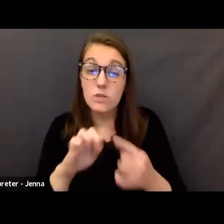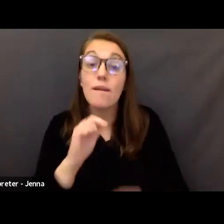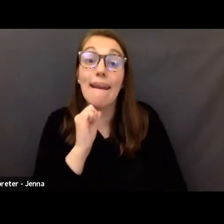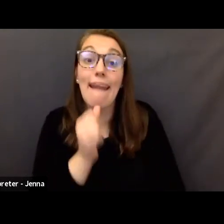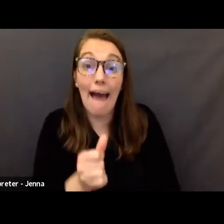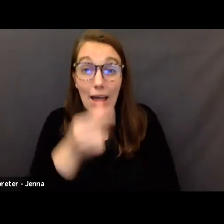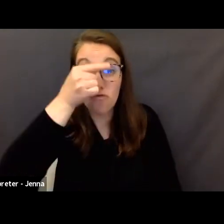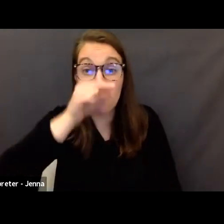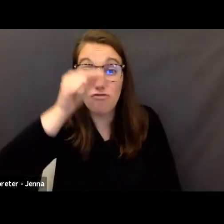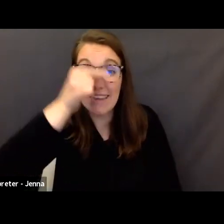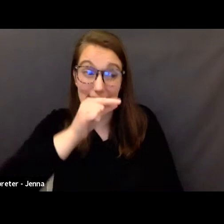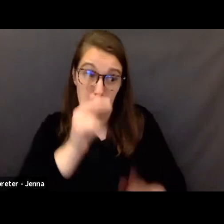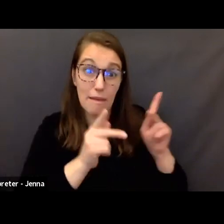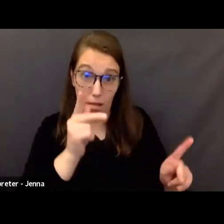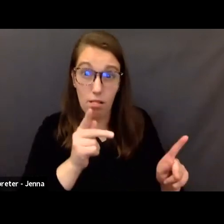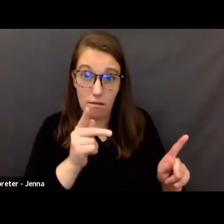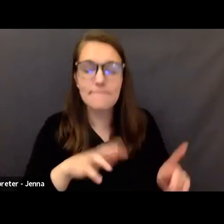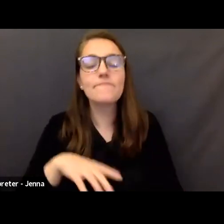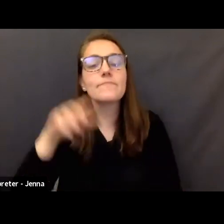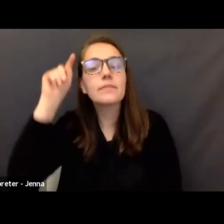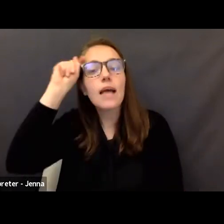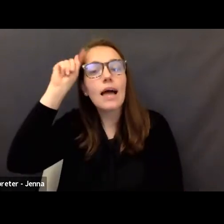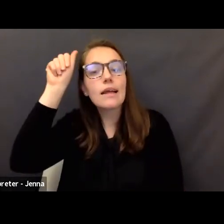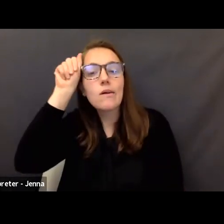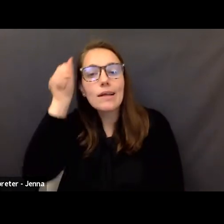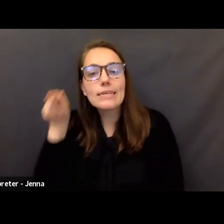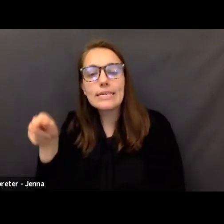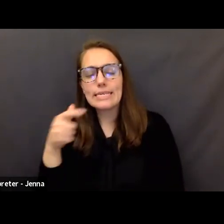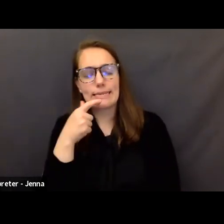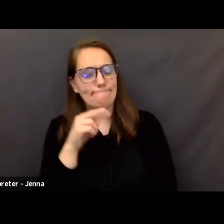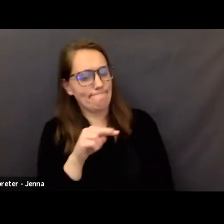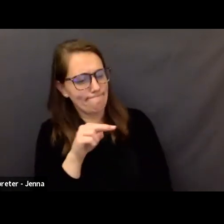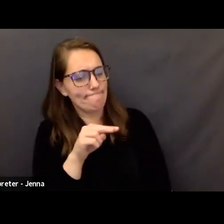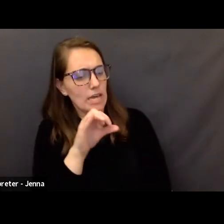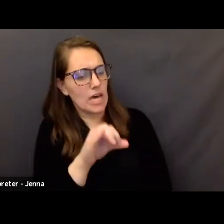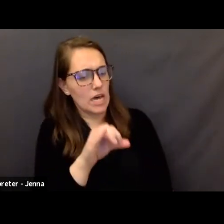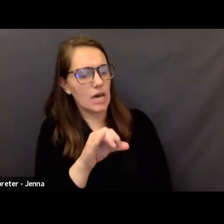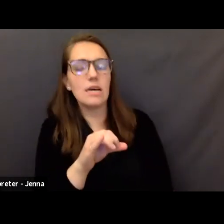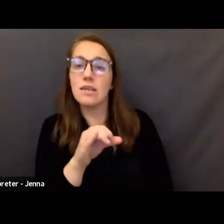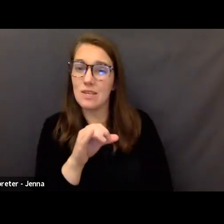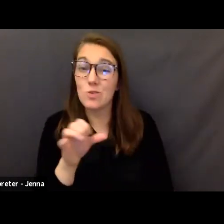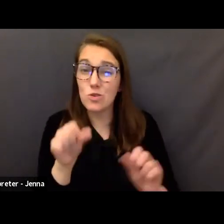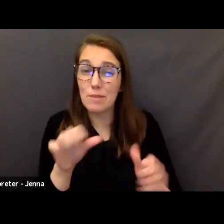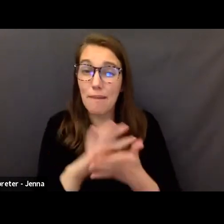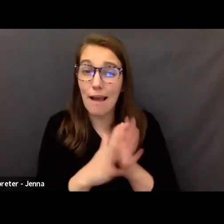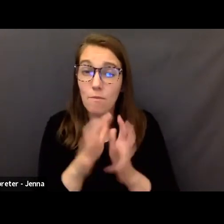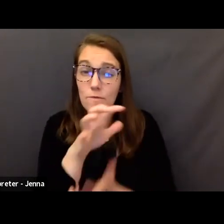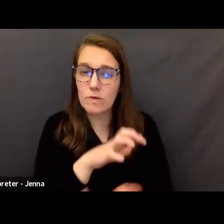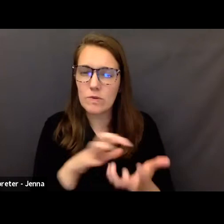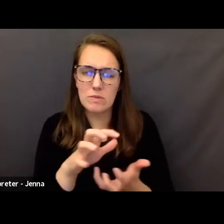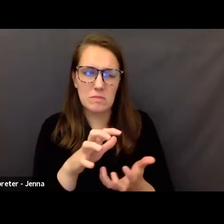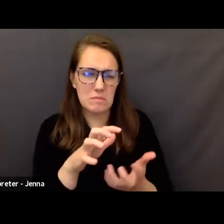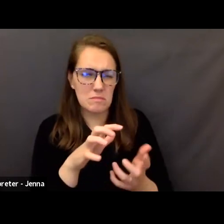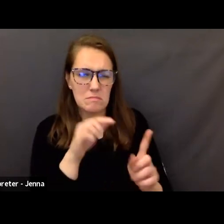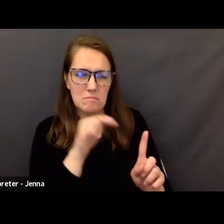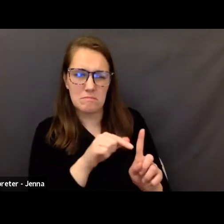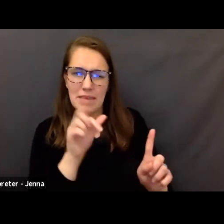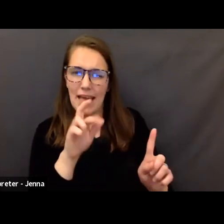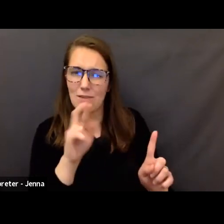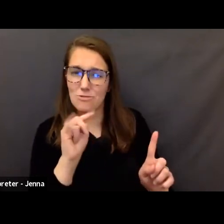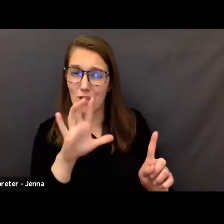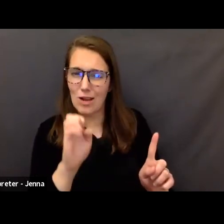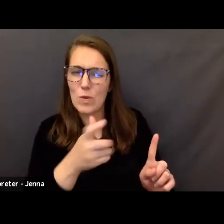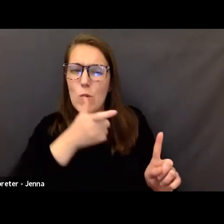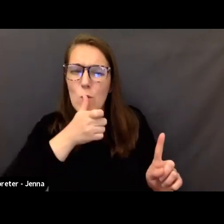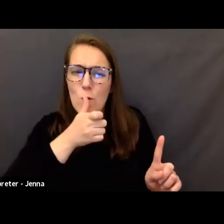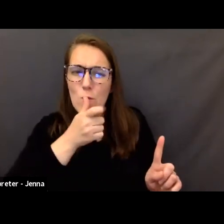remark, he indicates that it's possible to be confused about who exactly Aristotle has in mind when he's referring to